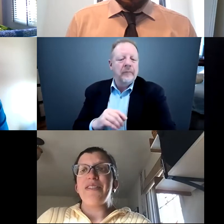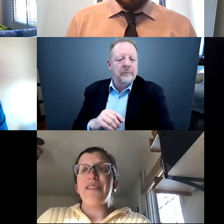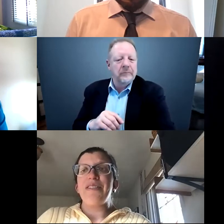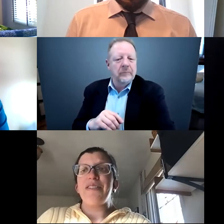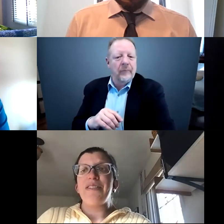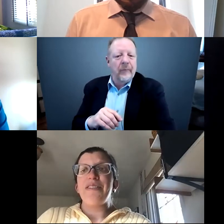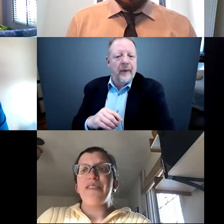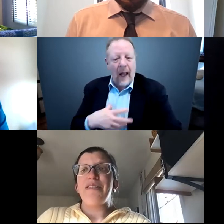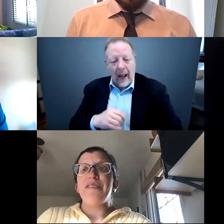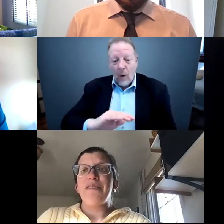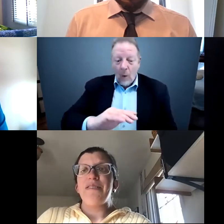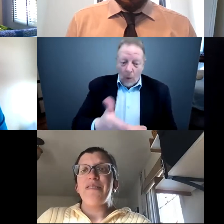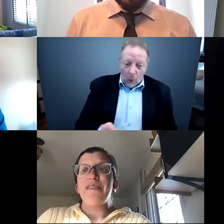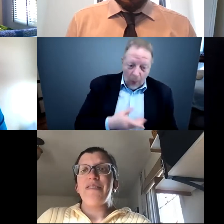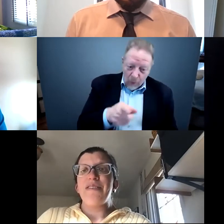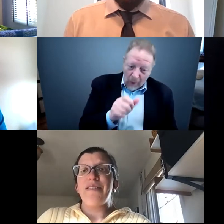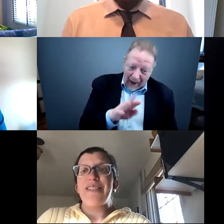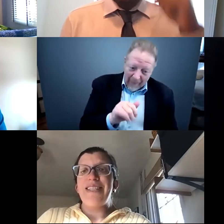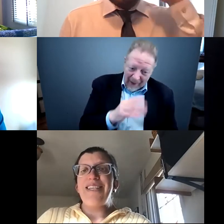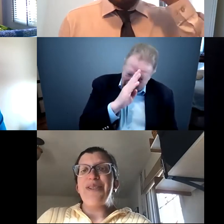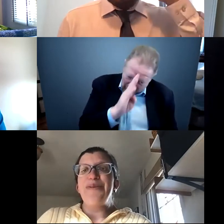and welcome Amy.